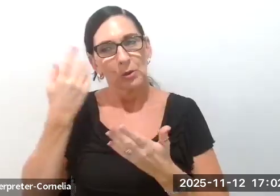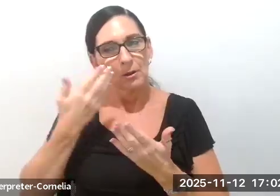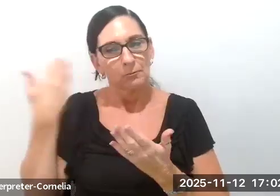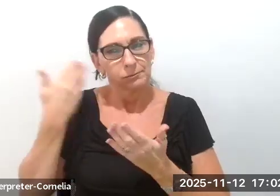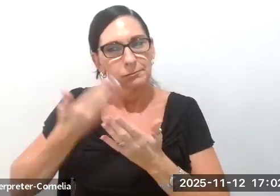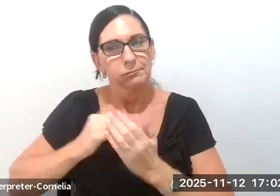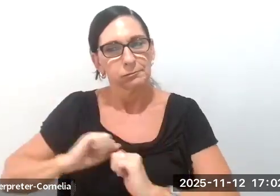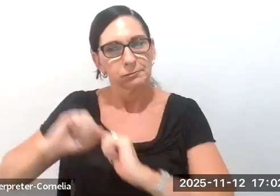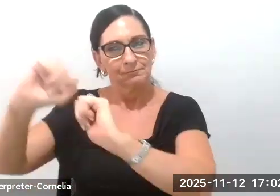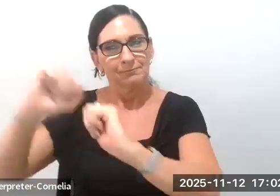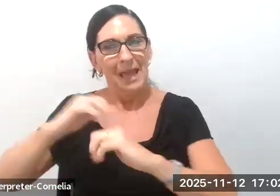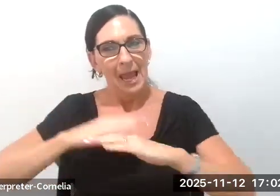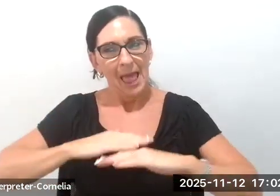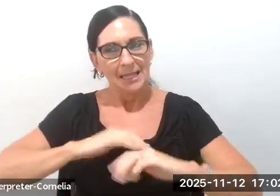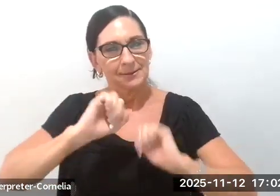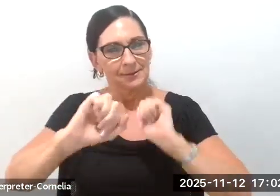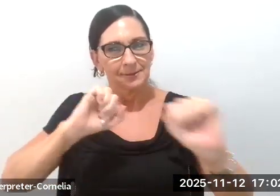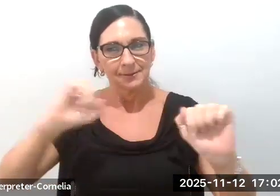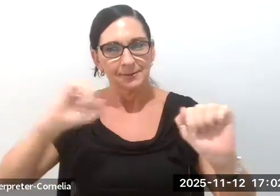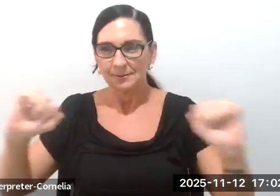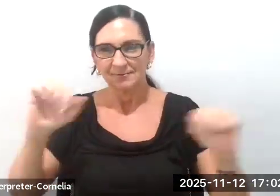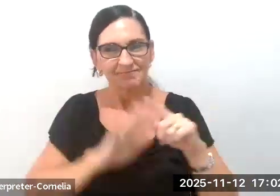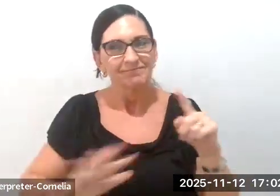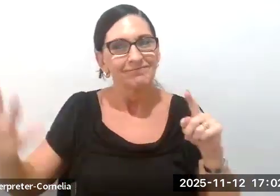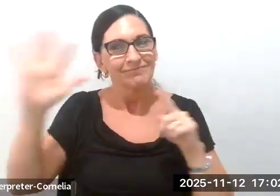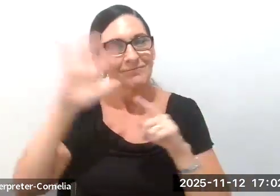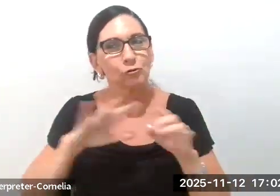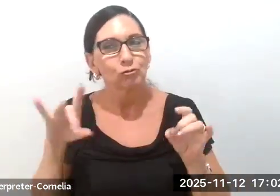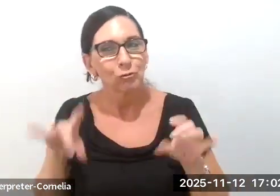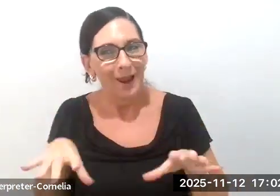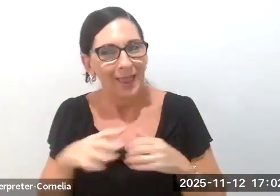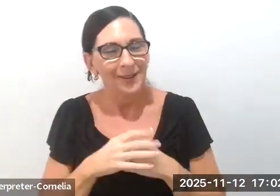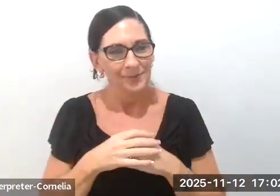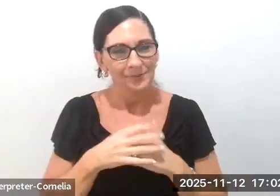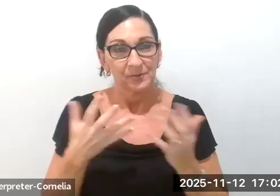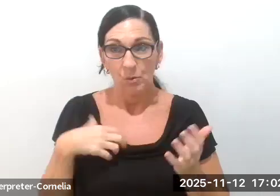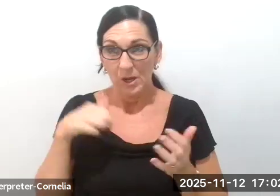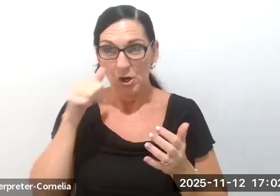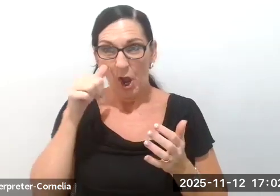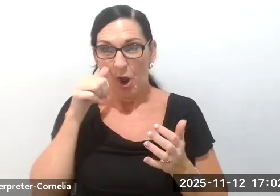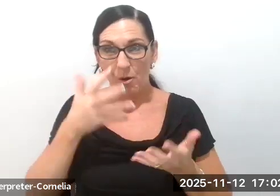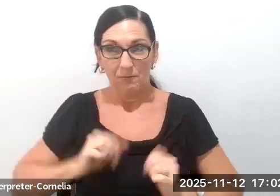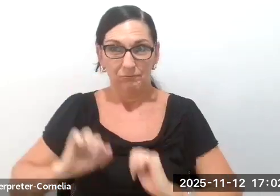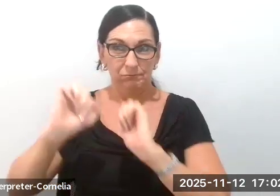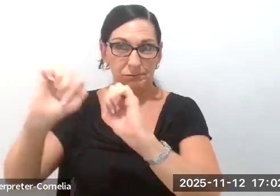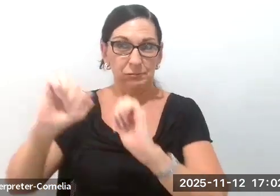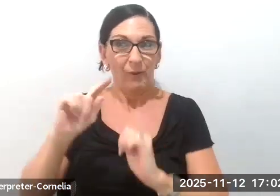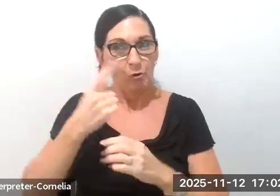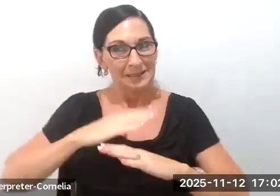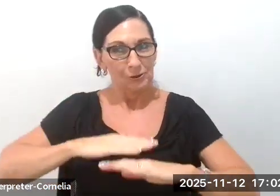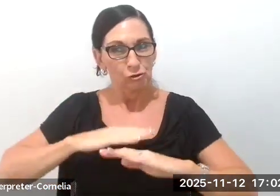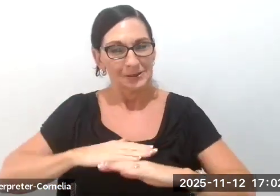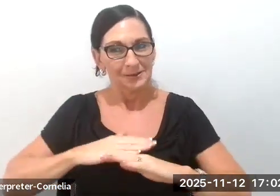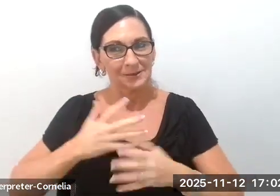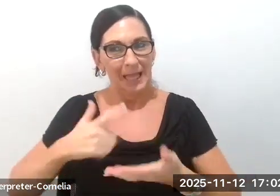lands which we're meeting across Australia today. We know that we're on First Nations land and we respect First